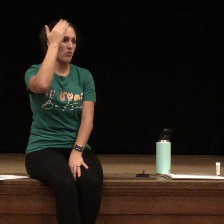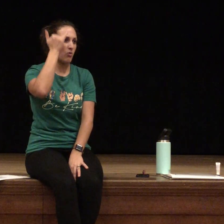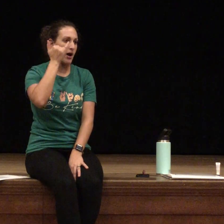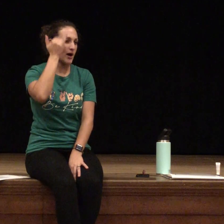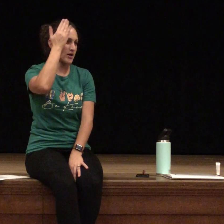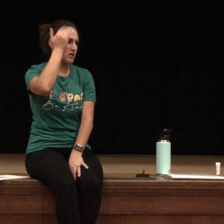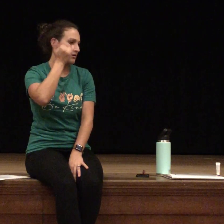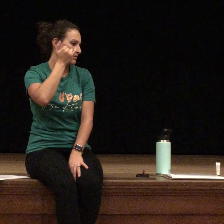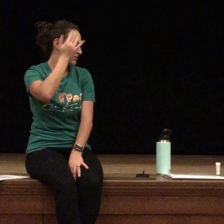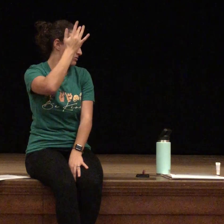why.